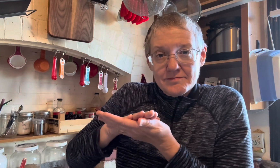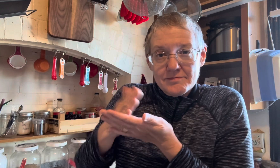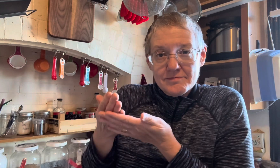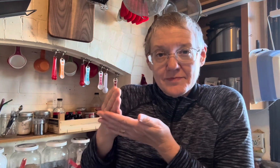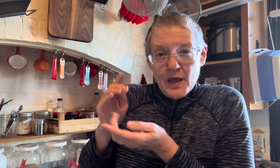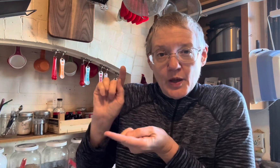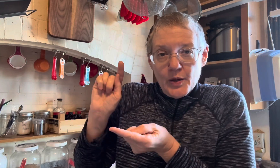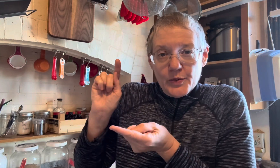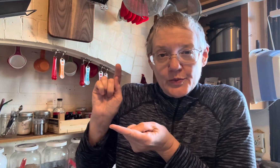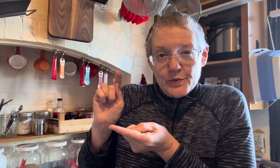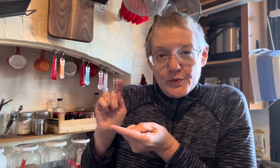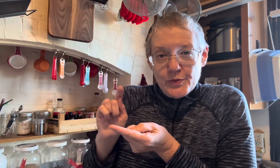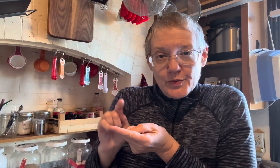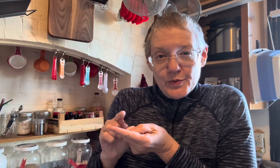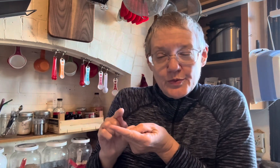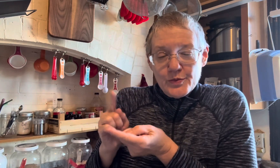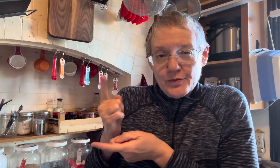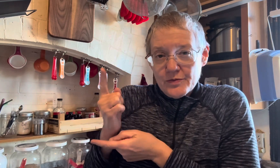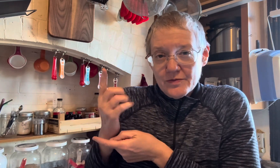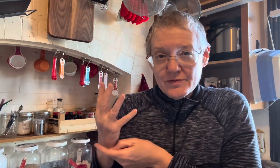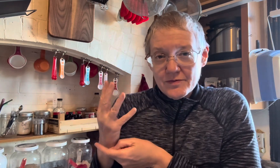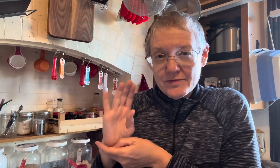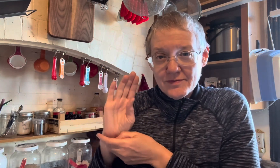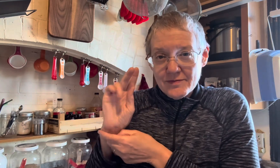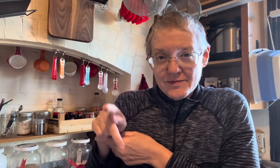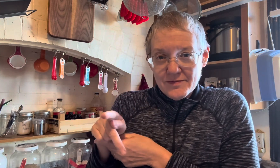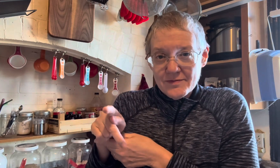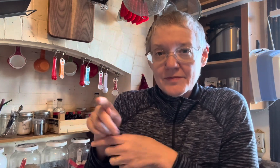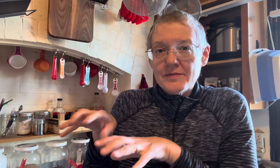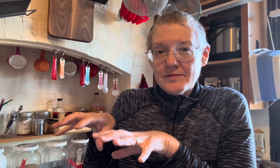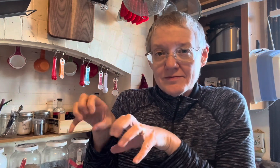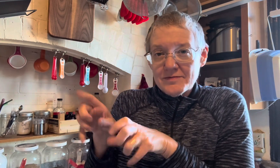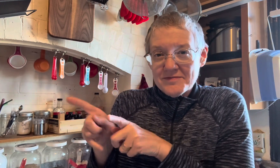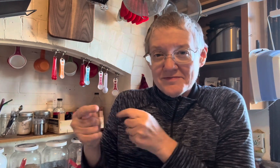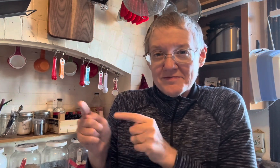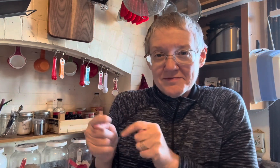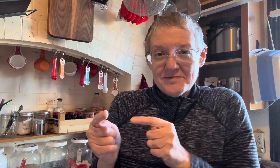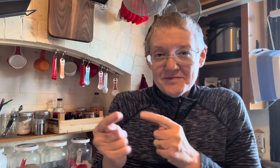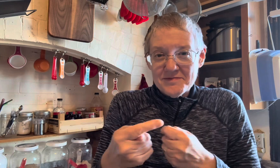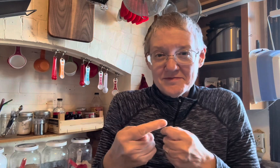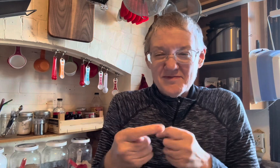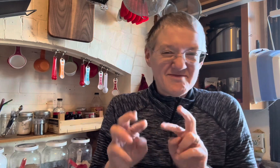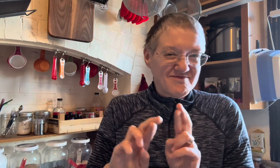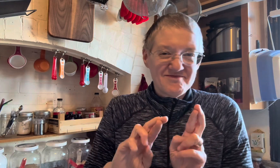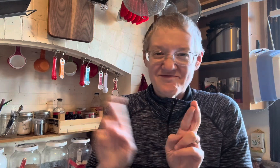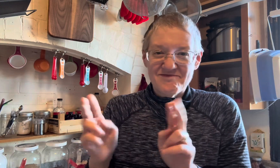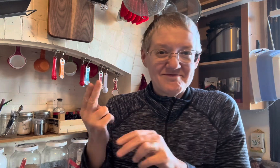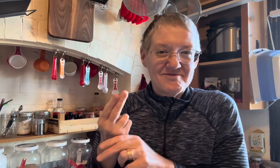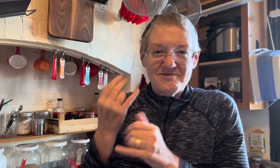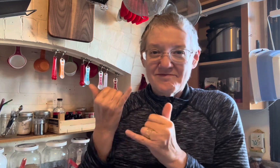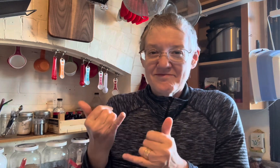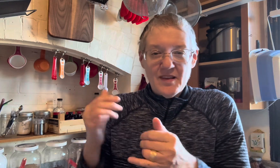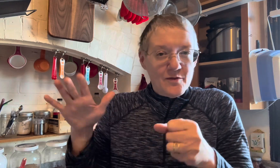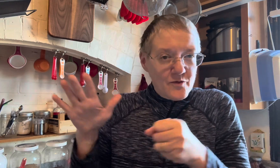I'd already reduced this broth to 1/4 cup and froze it in cubes, ready to